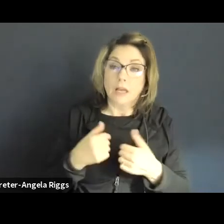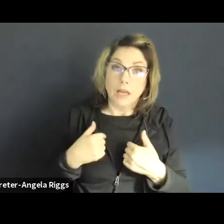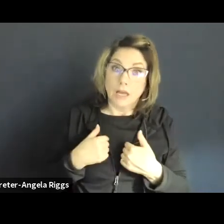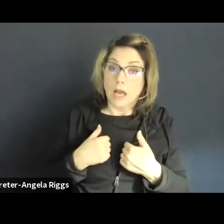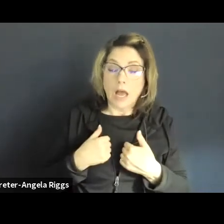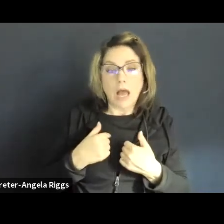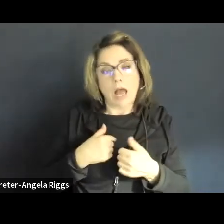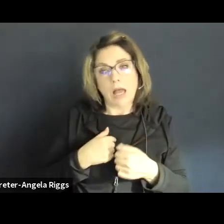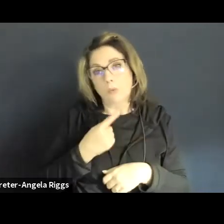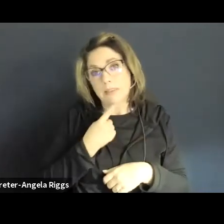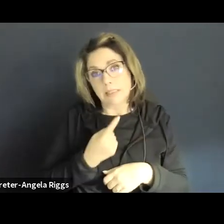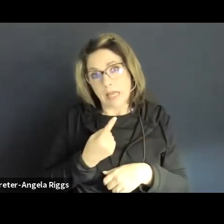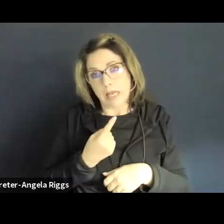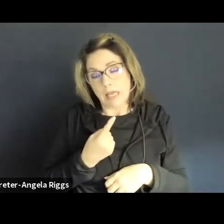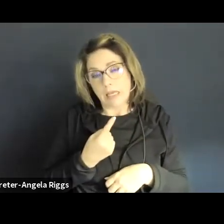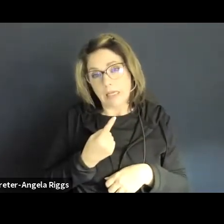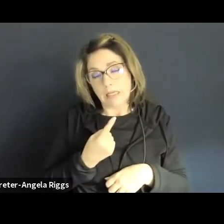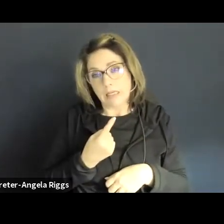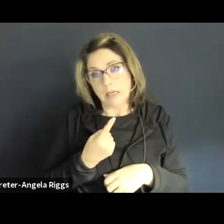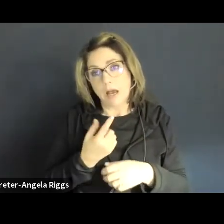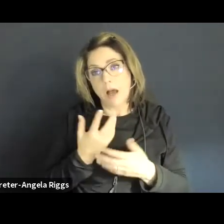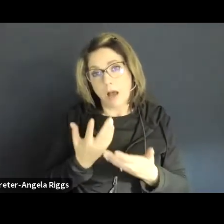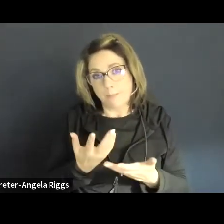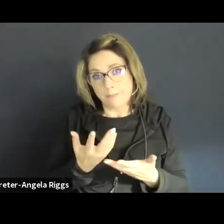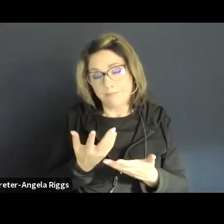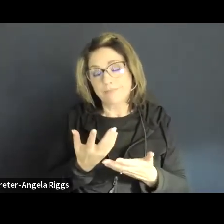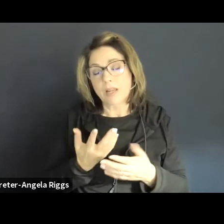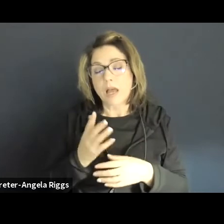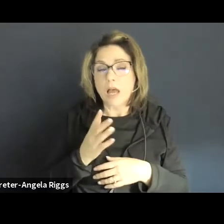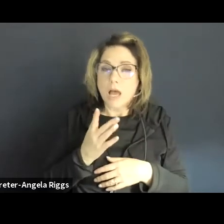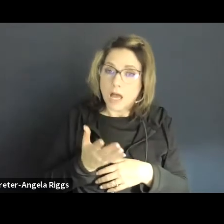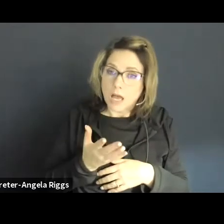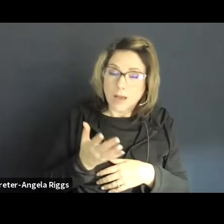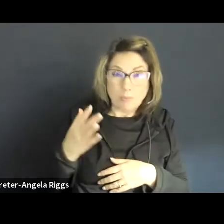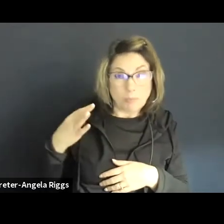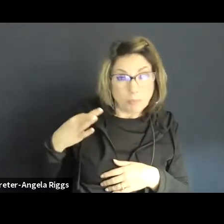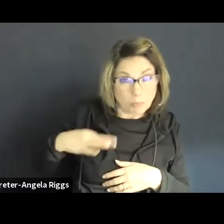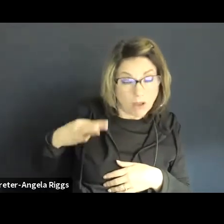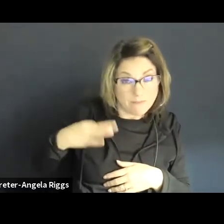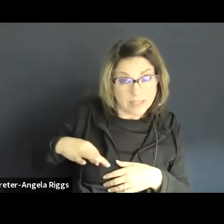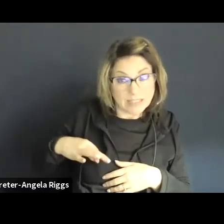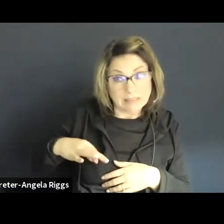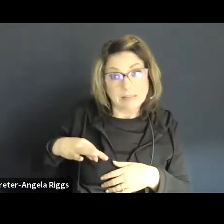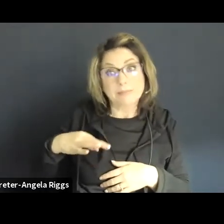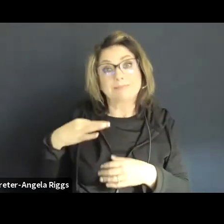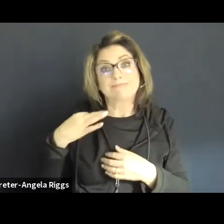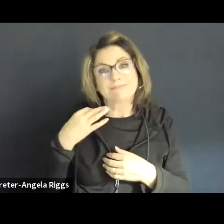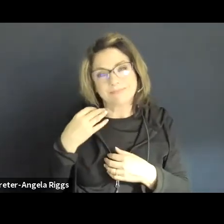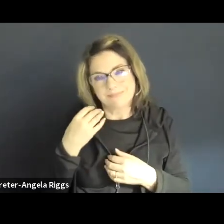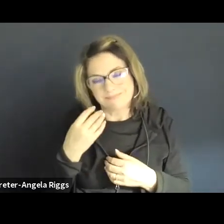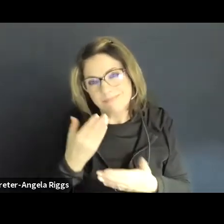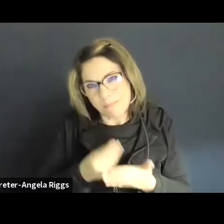I would say that their profit is certainly one